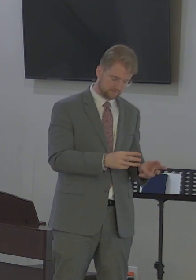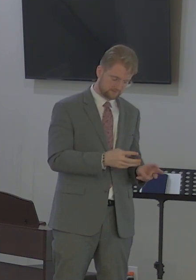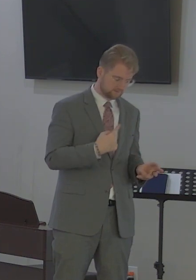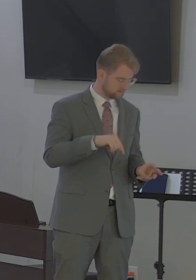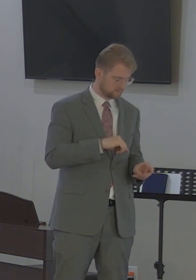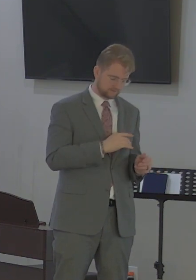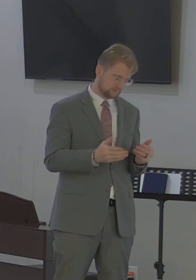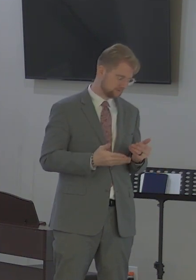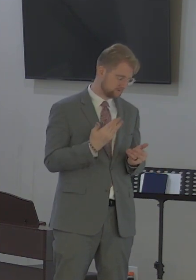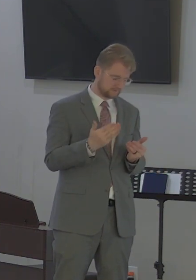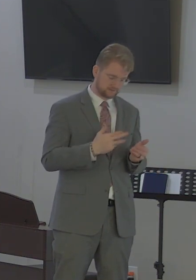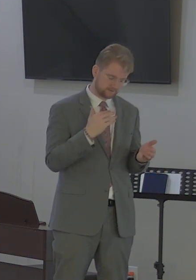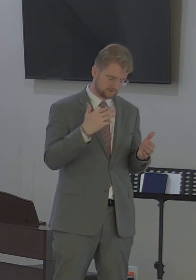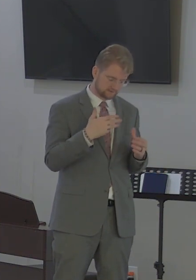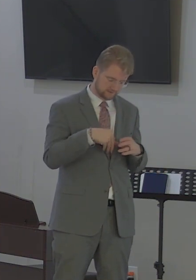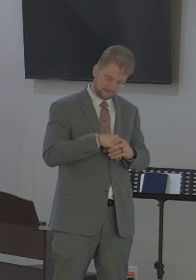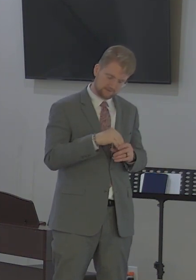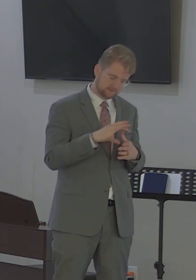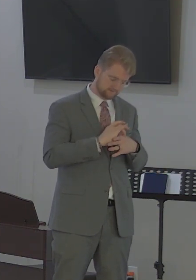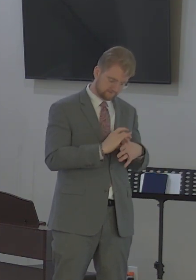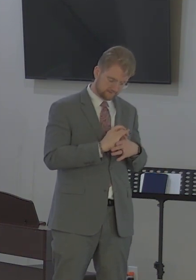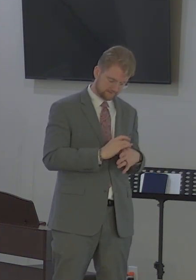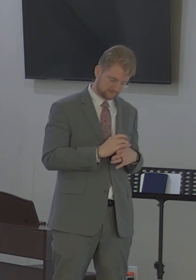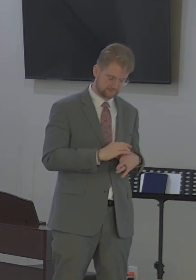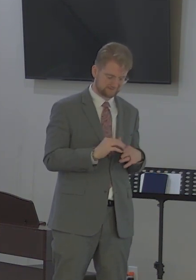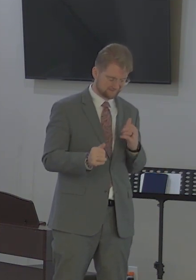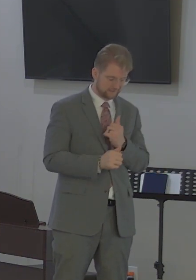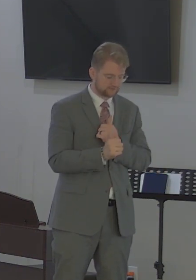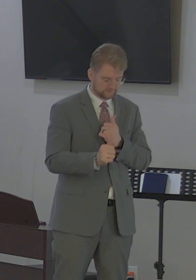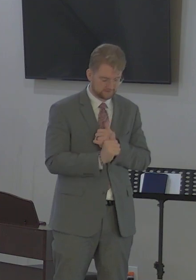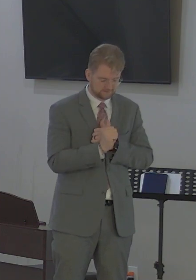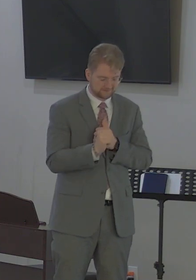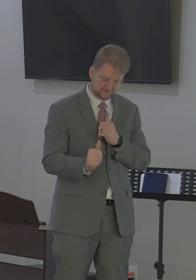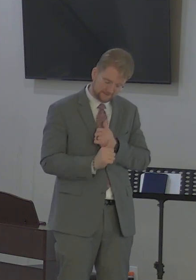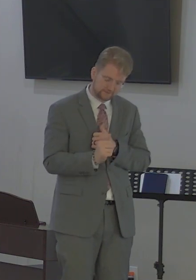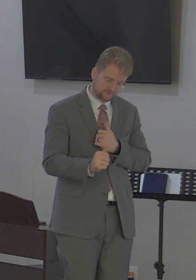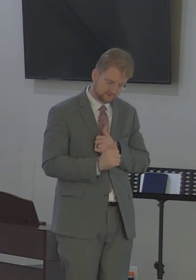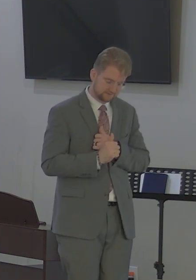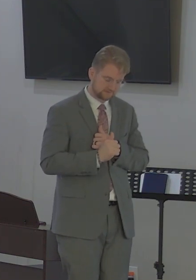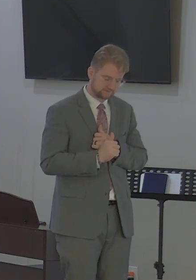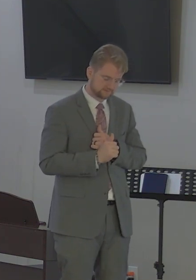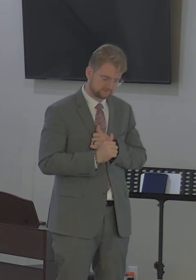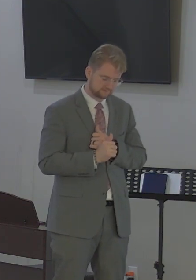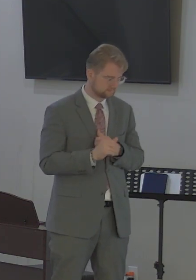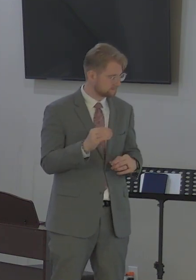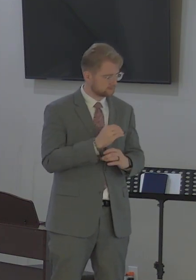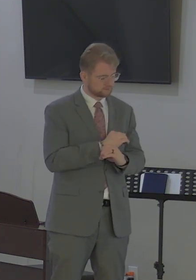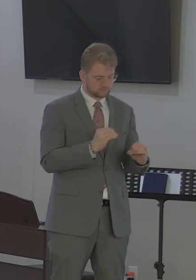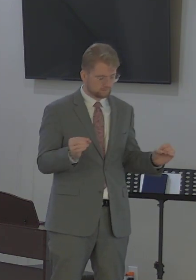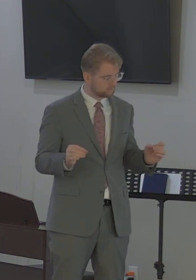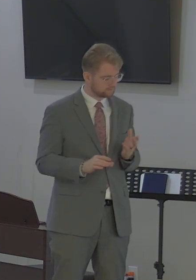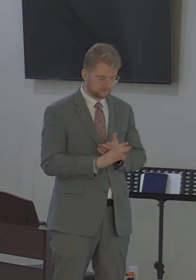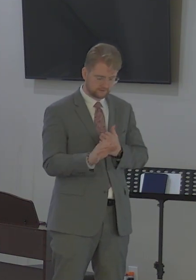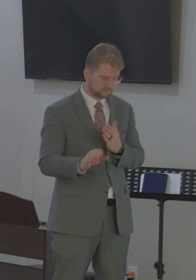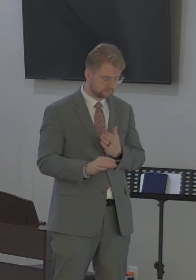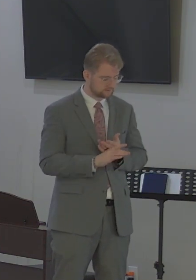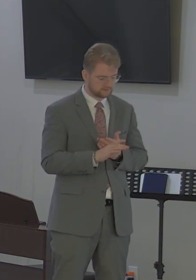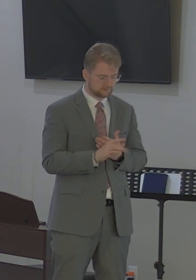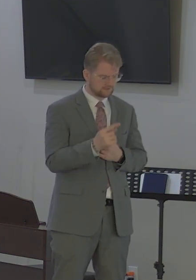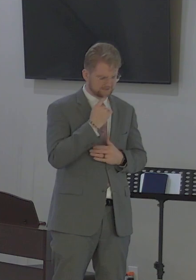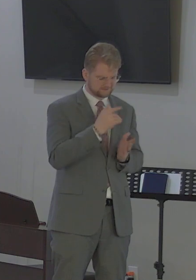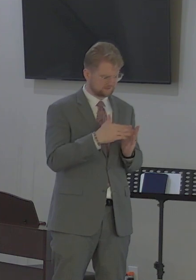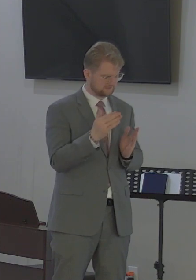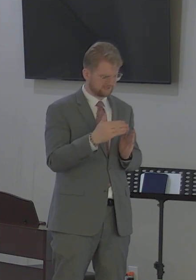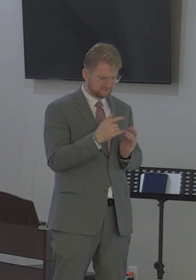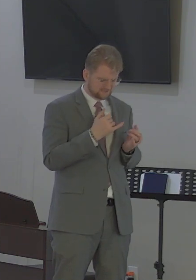You get in the flesh and go the way of the world, Lord. It's dangerous. It's dangerous. There's no the gates of hell shall